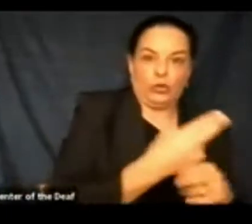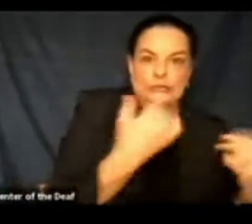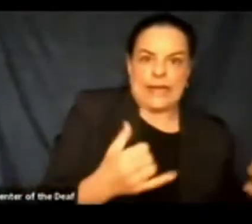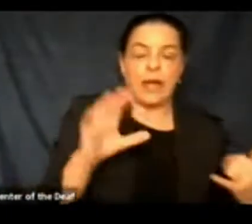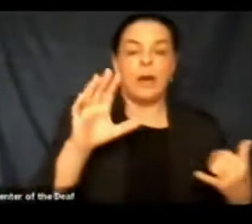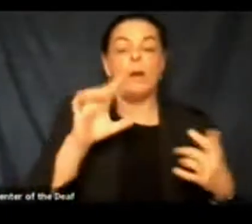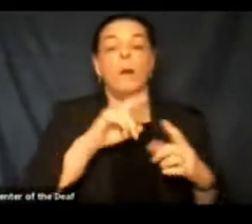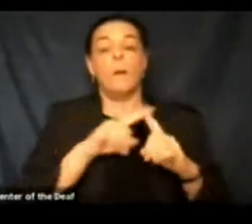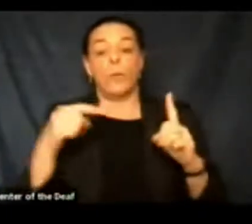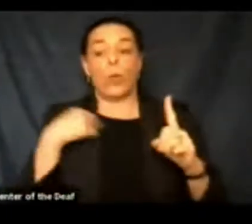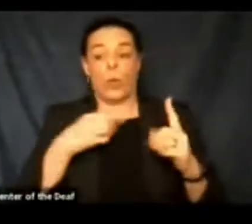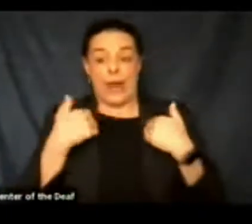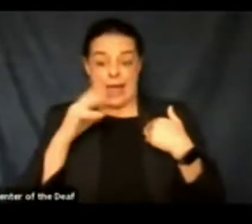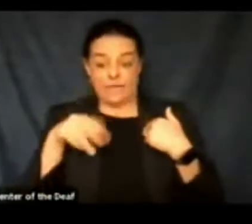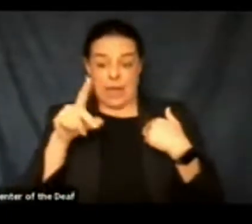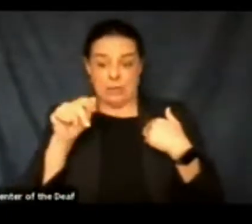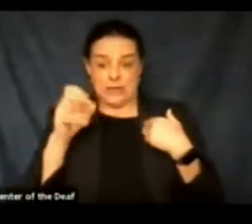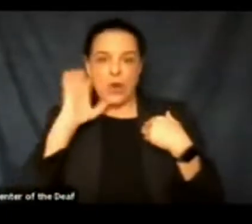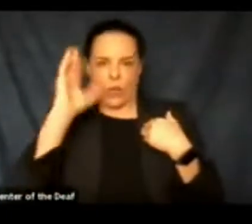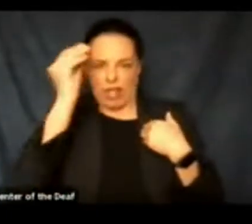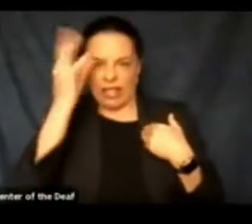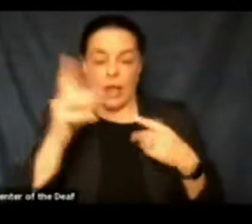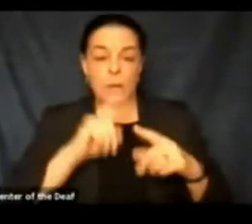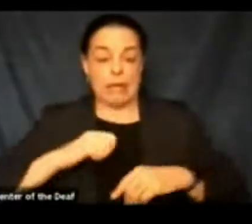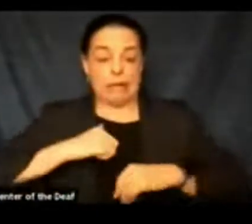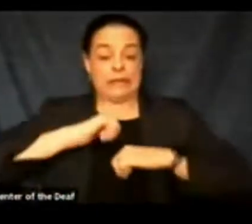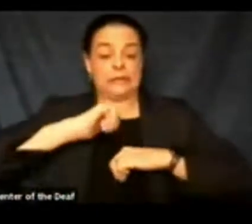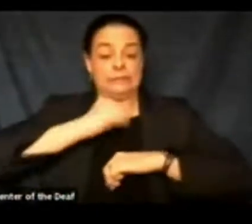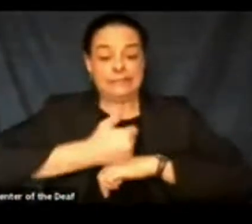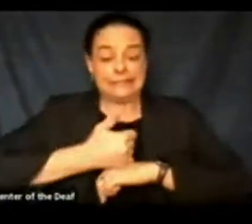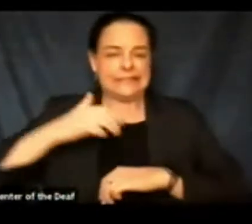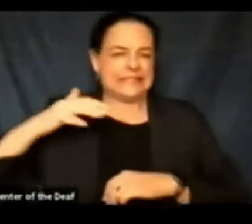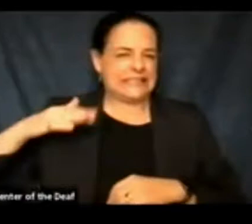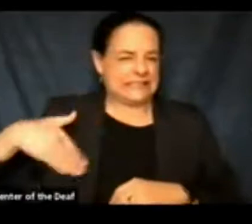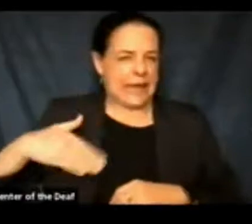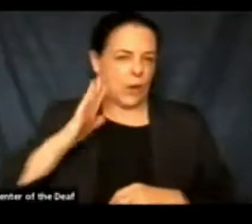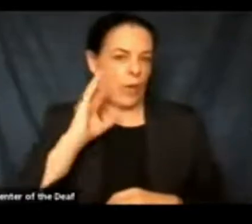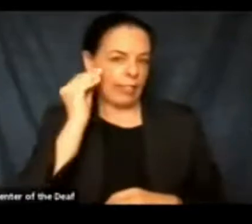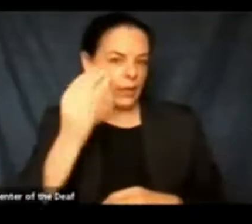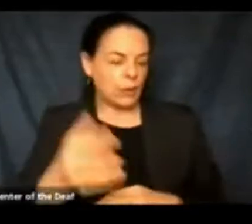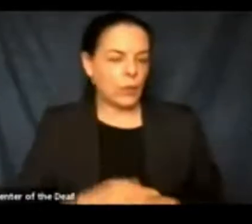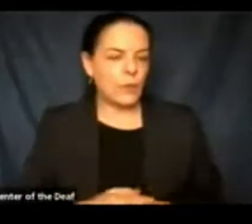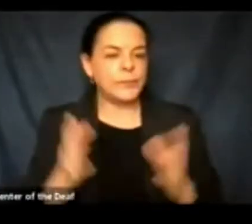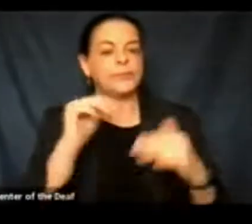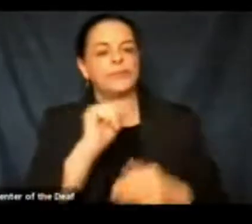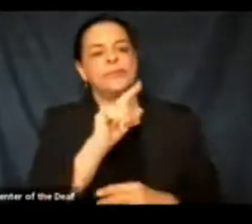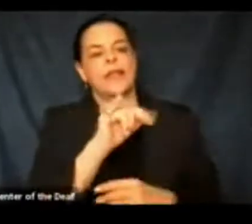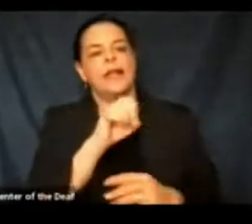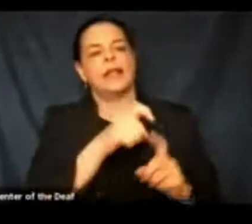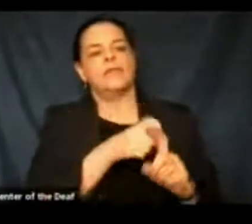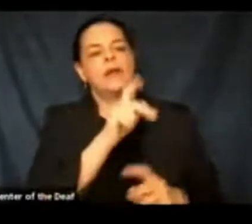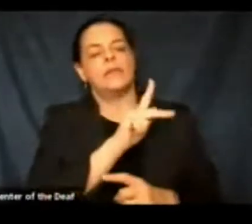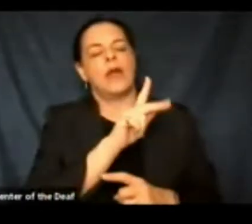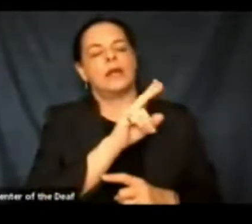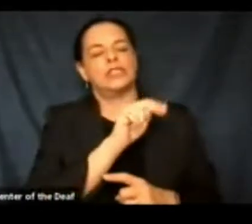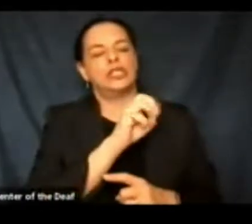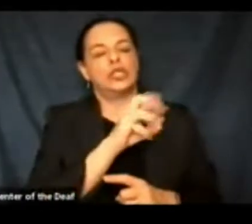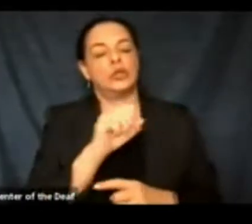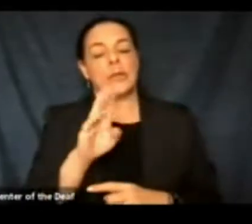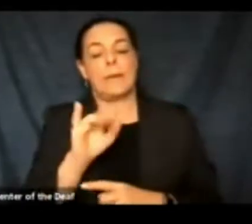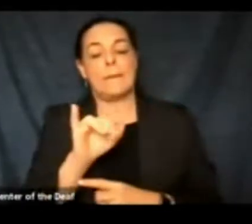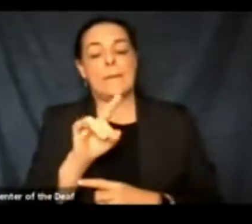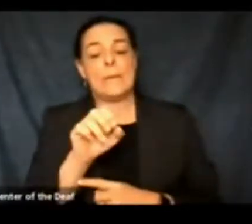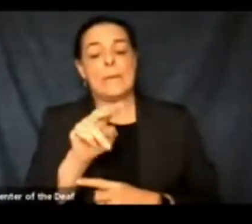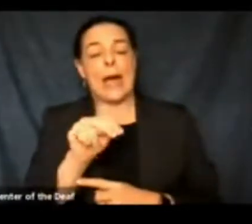we will, but we're just not quite there yet with implementation. From Allie with Knox News, the Biden administration has said it isn't